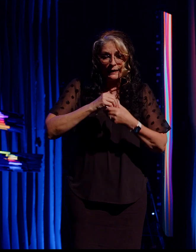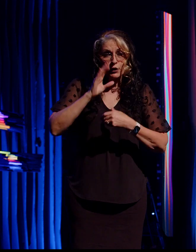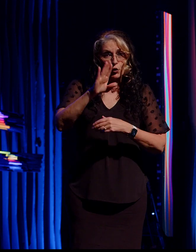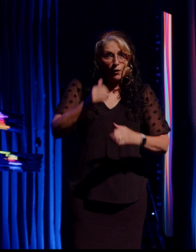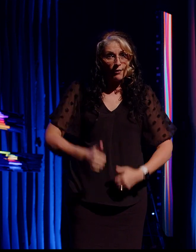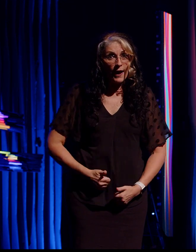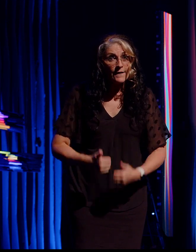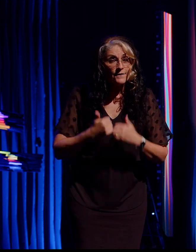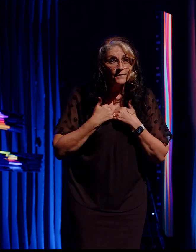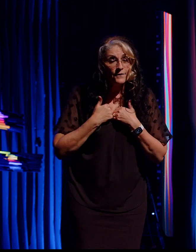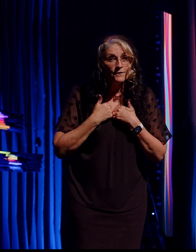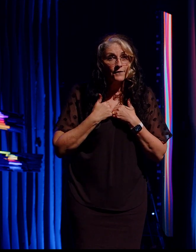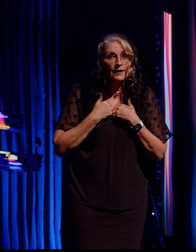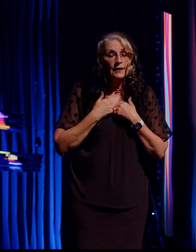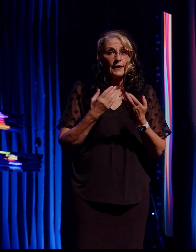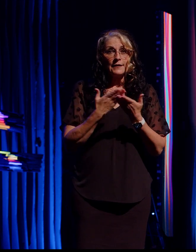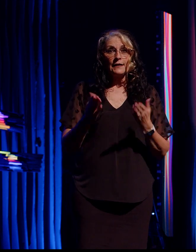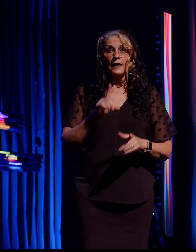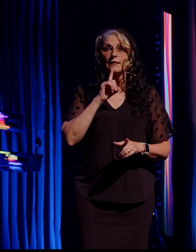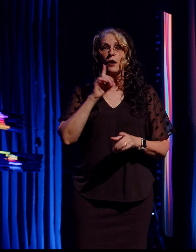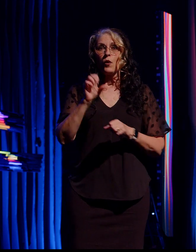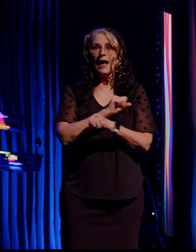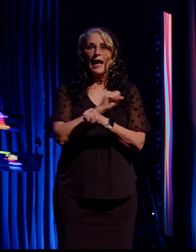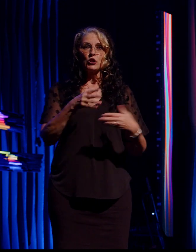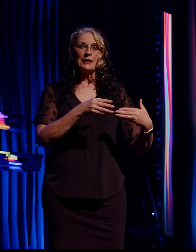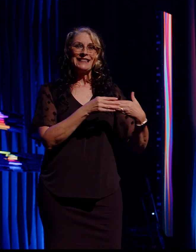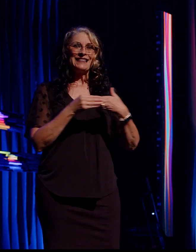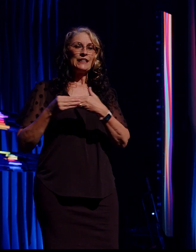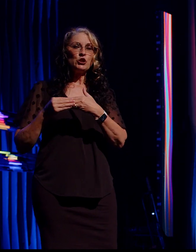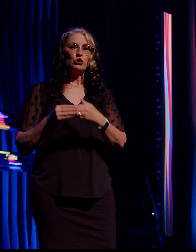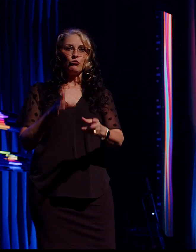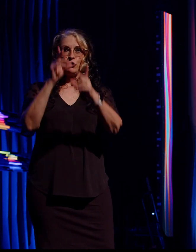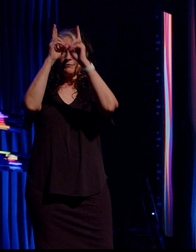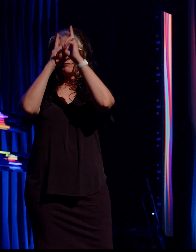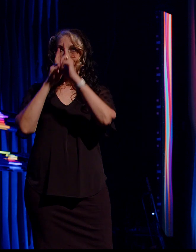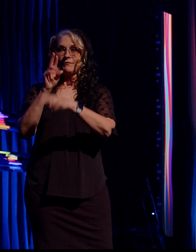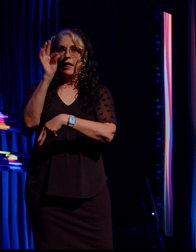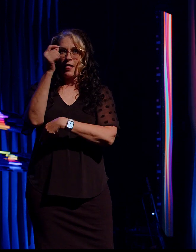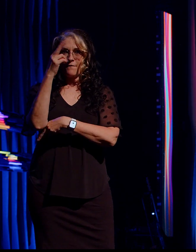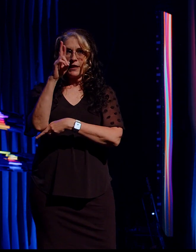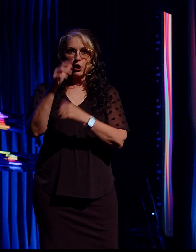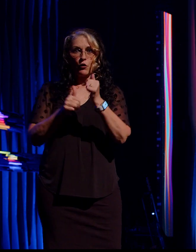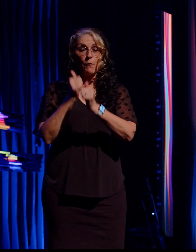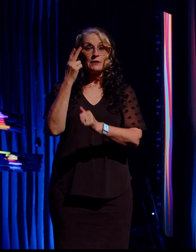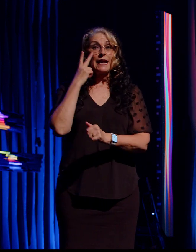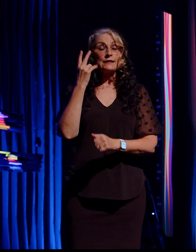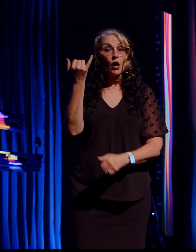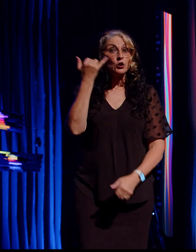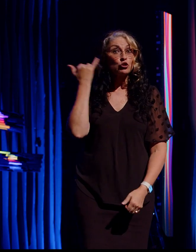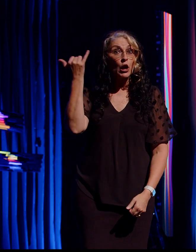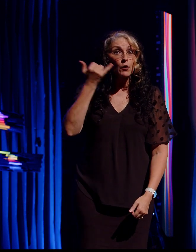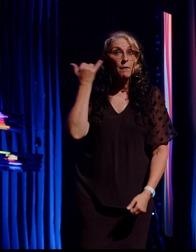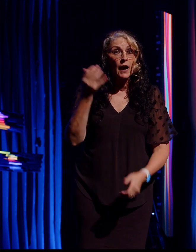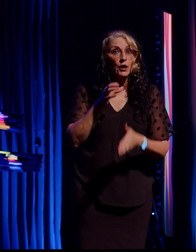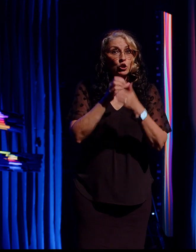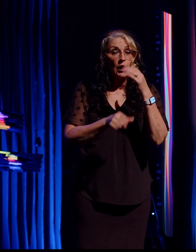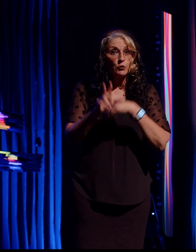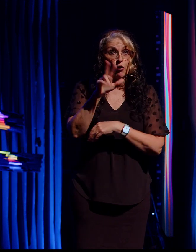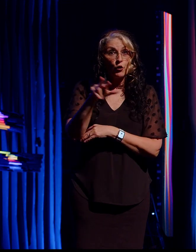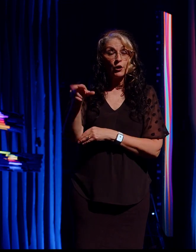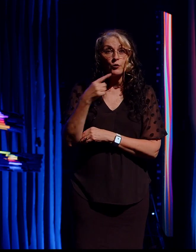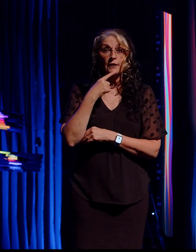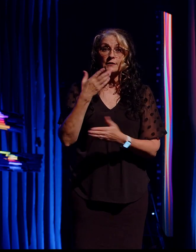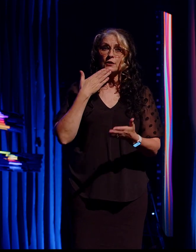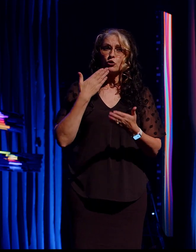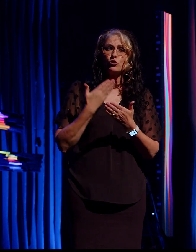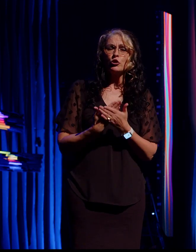life is the thing that will actually lead you to fear him the most. I saw that in Jeremiah chapter 33. It was